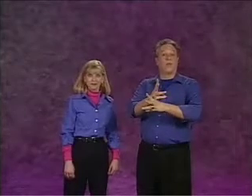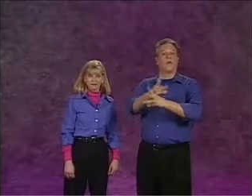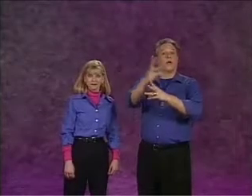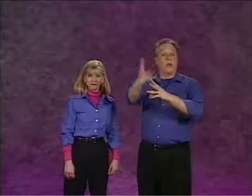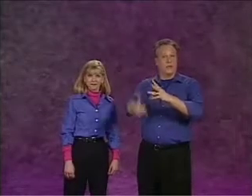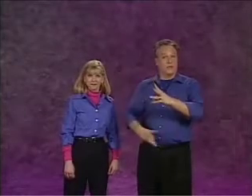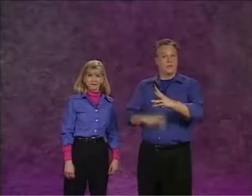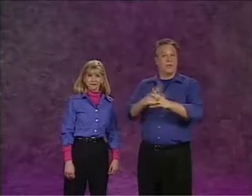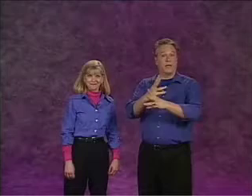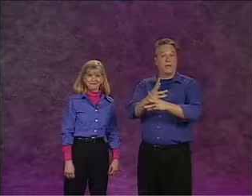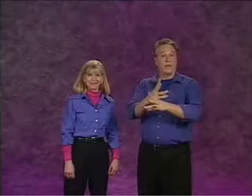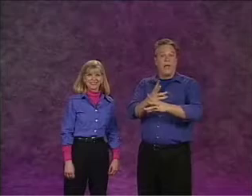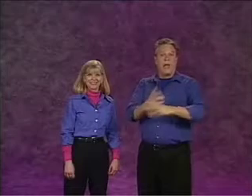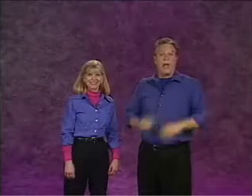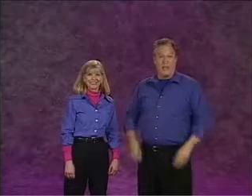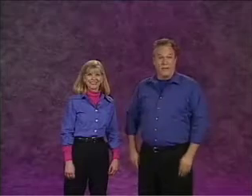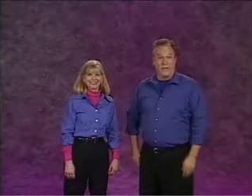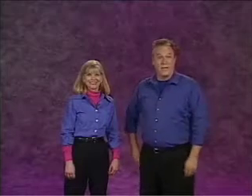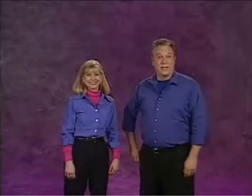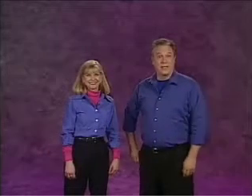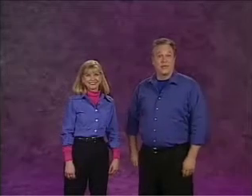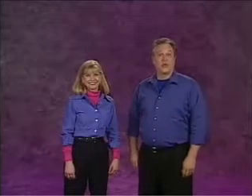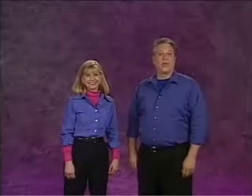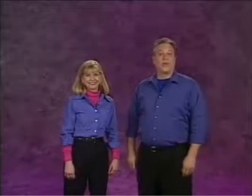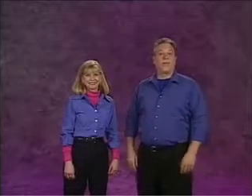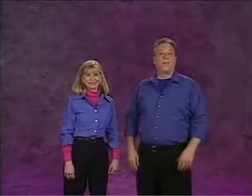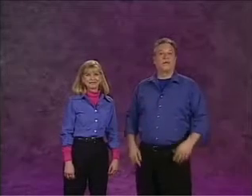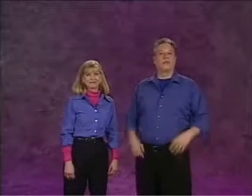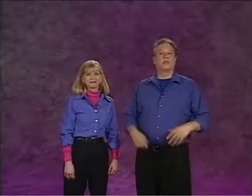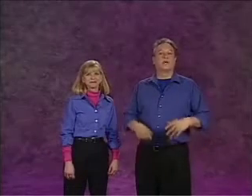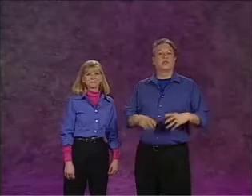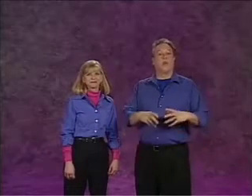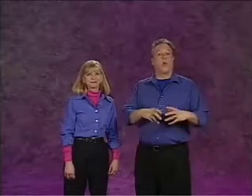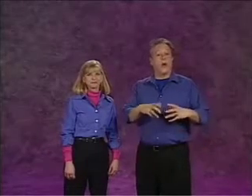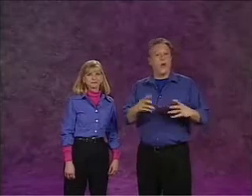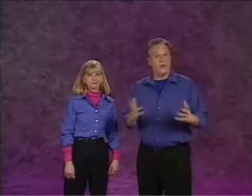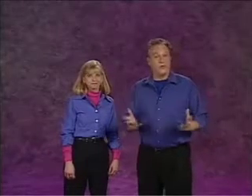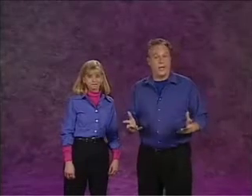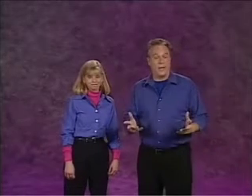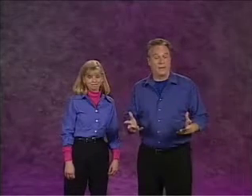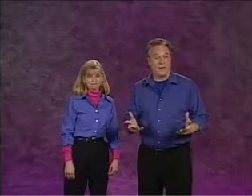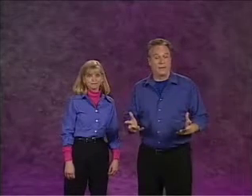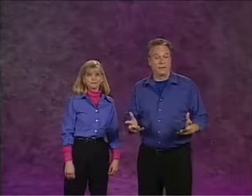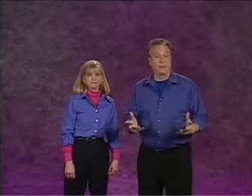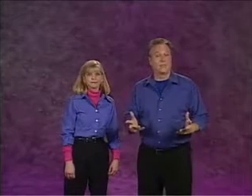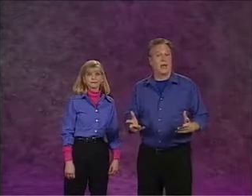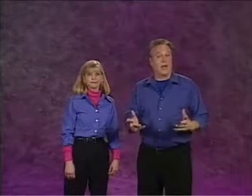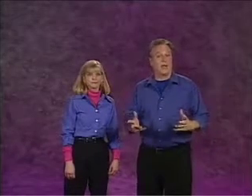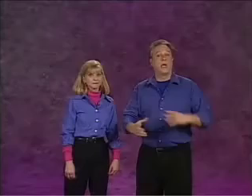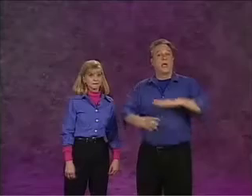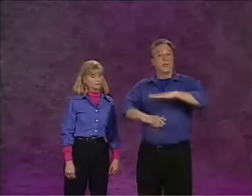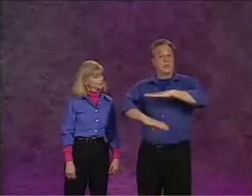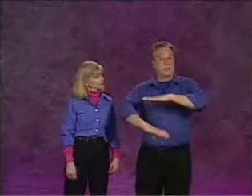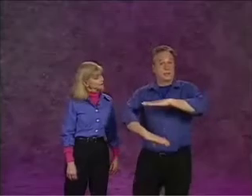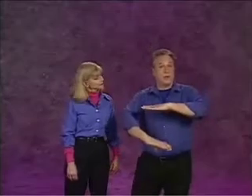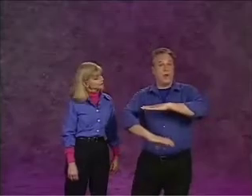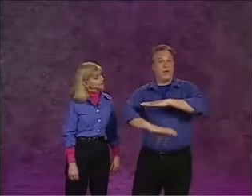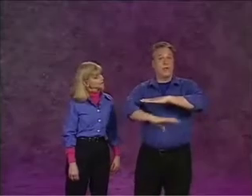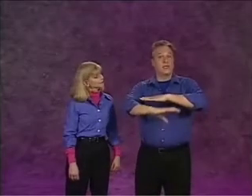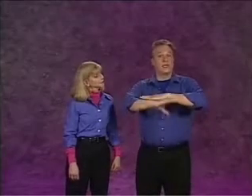revolving around the sun. In this lesson, you'll create pictures that show other time concepts like sunrise with